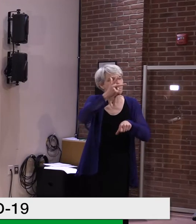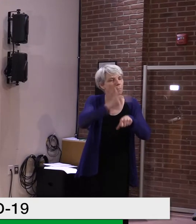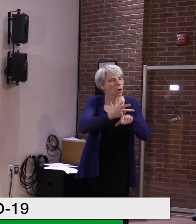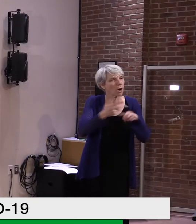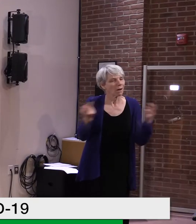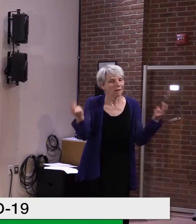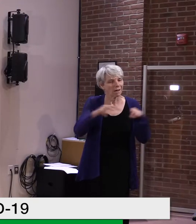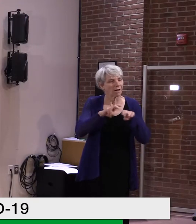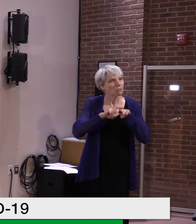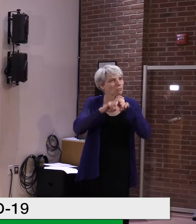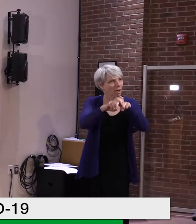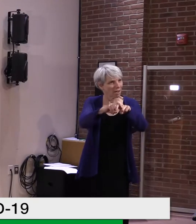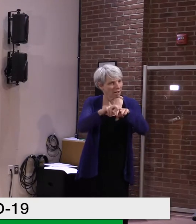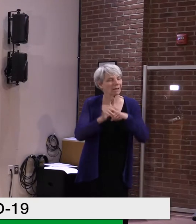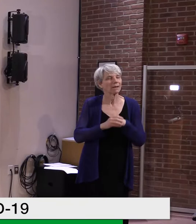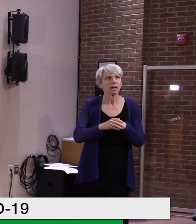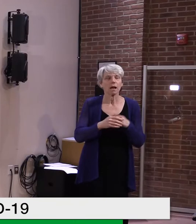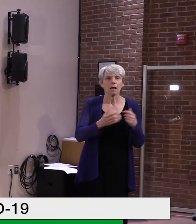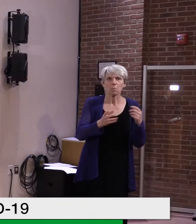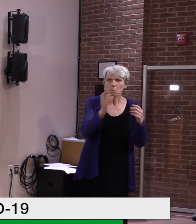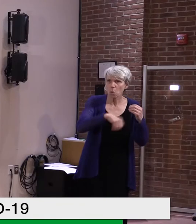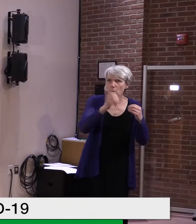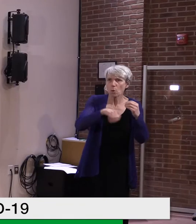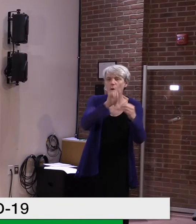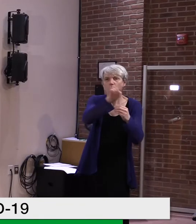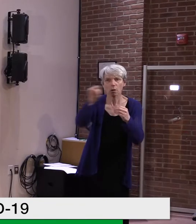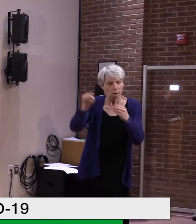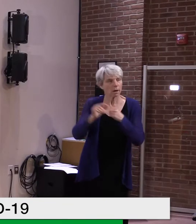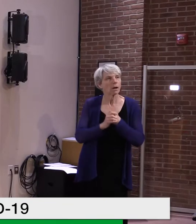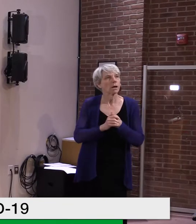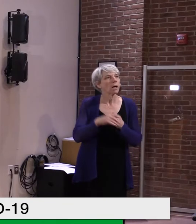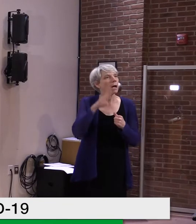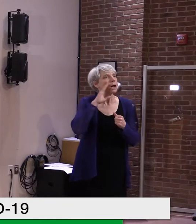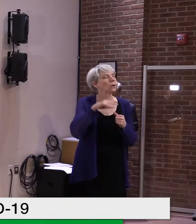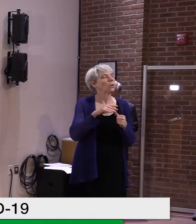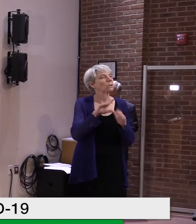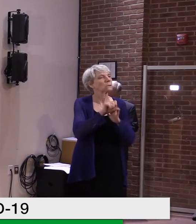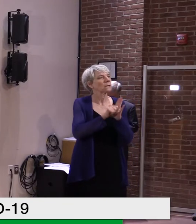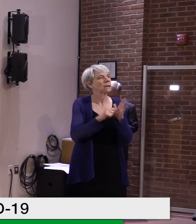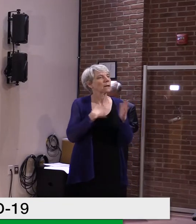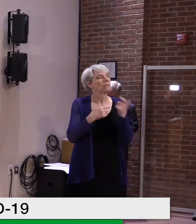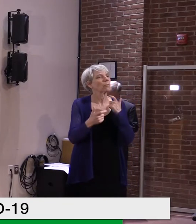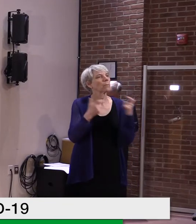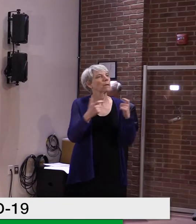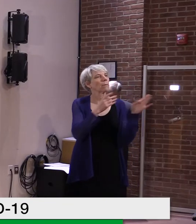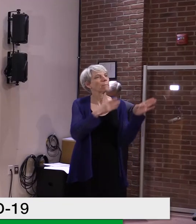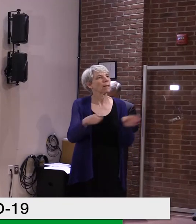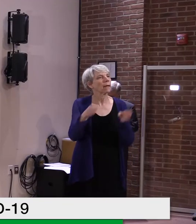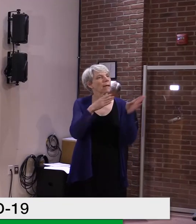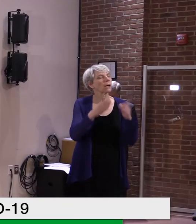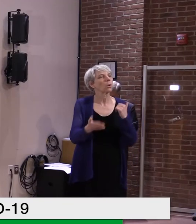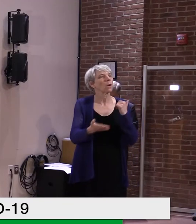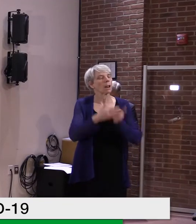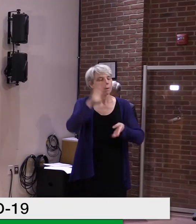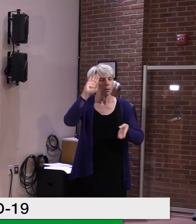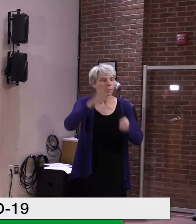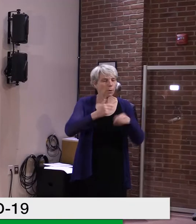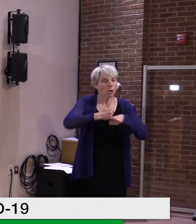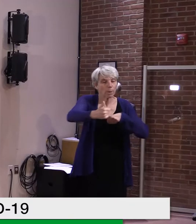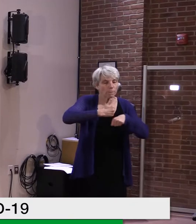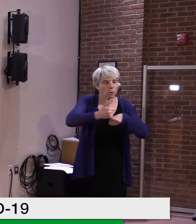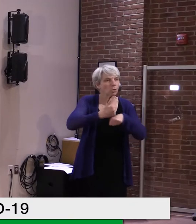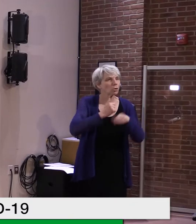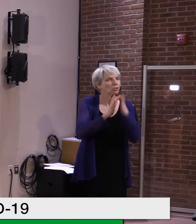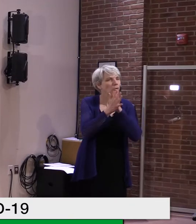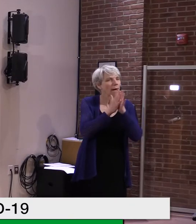has a pilot program for big employers to reduce commuter traffic, all for carbon emission reduction. Should